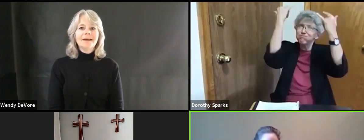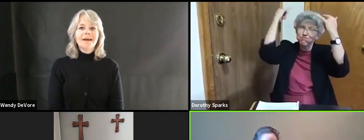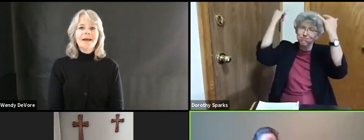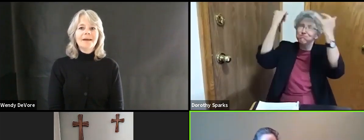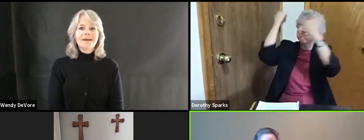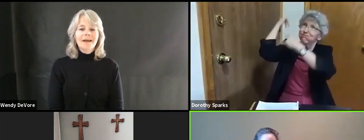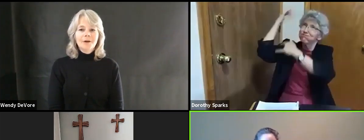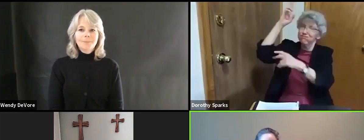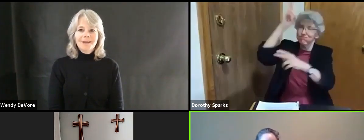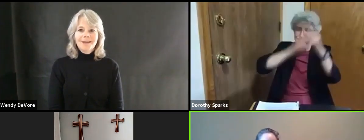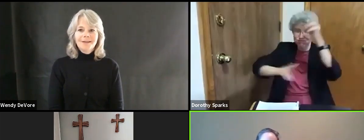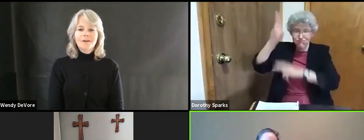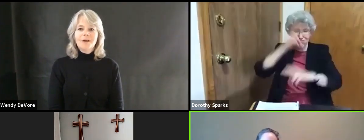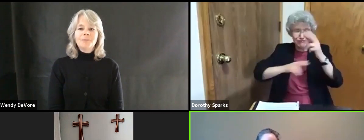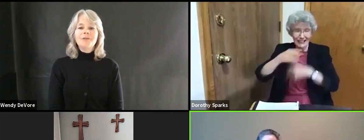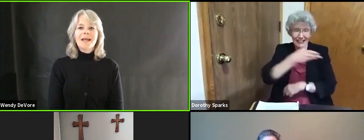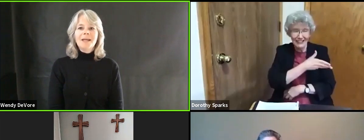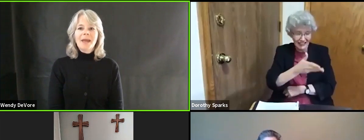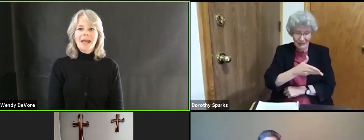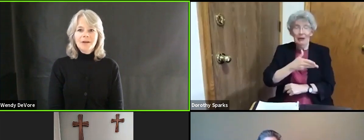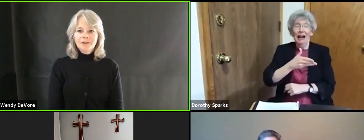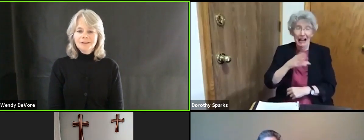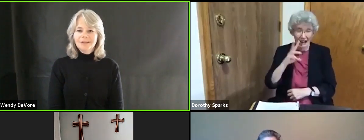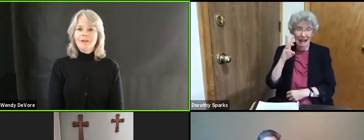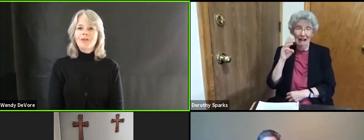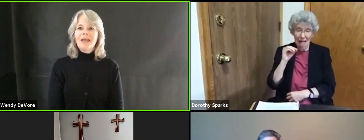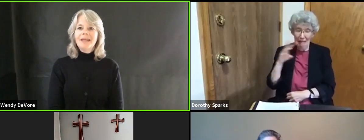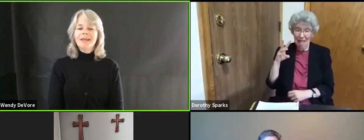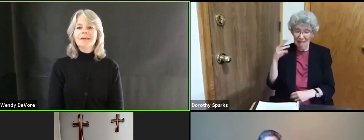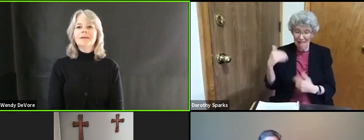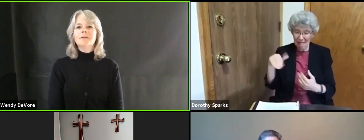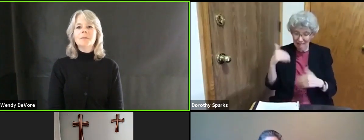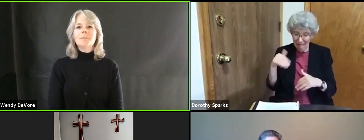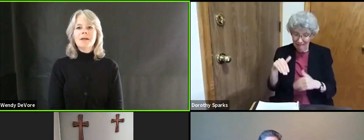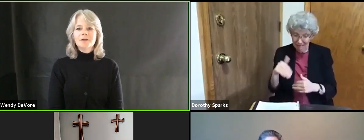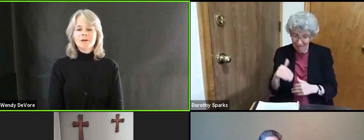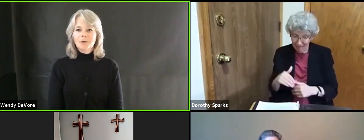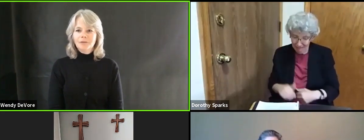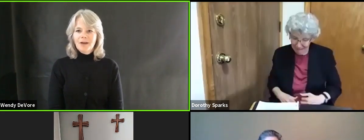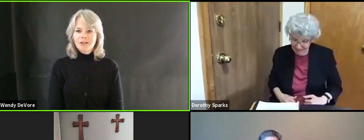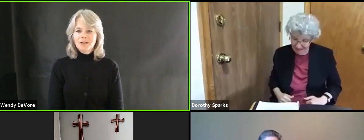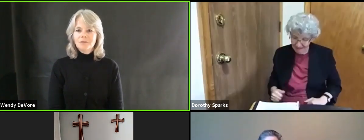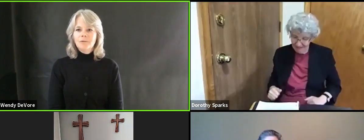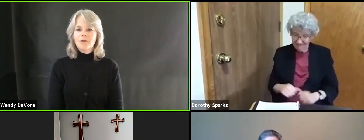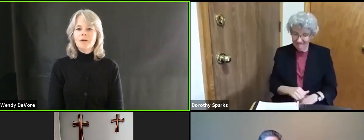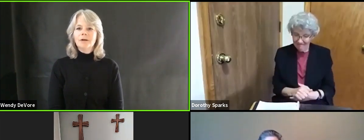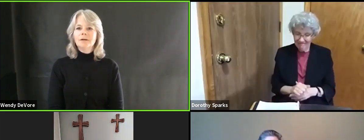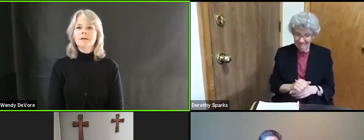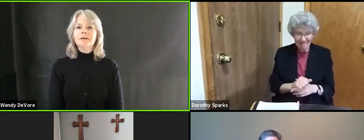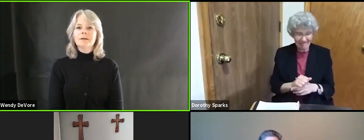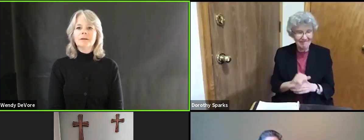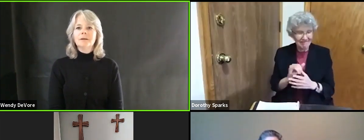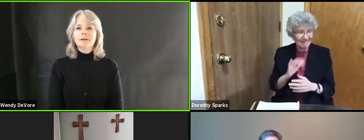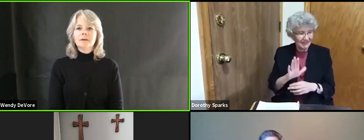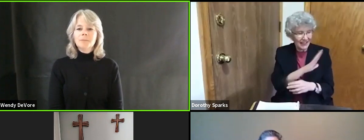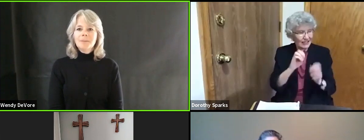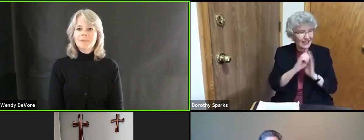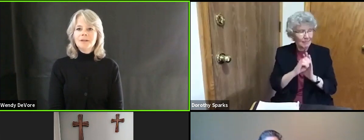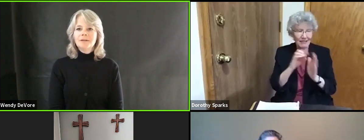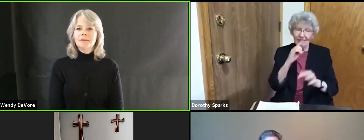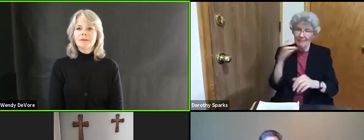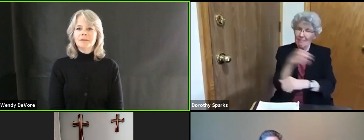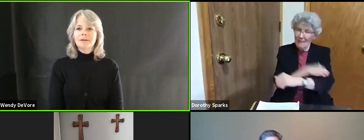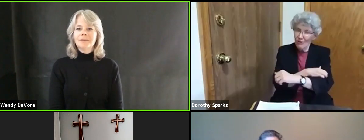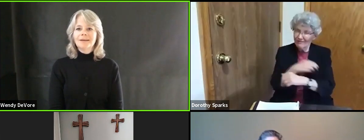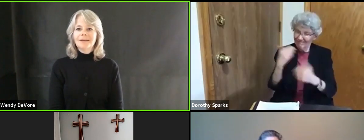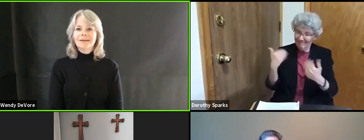and airplanes flying banners and thanking the medical profession for their